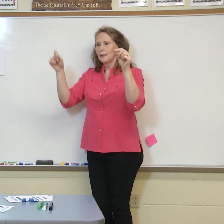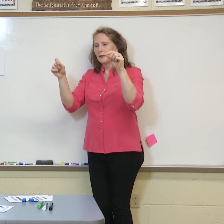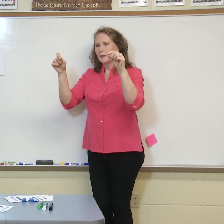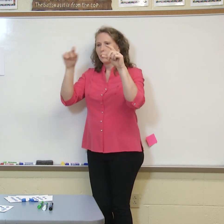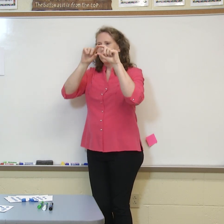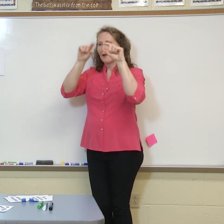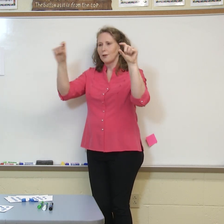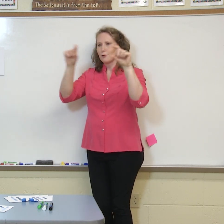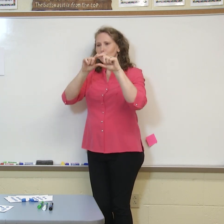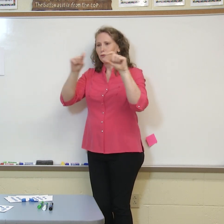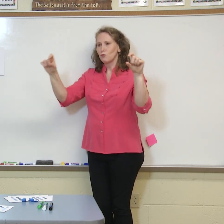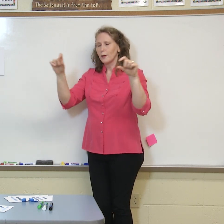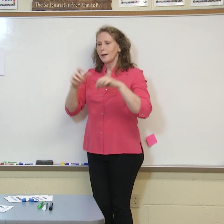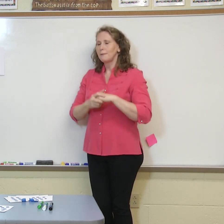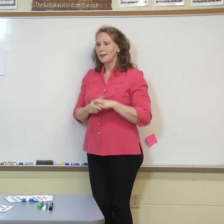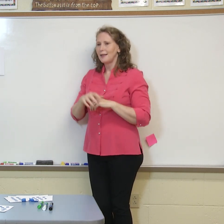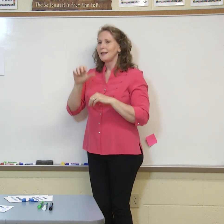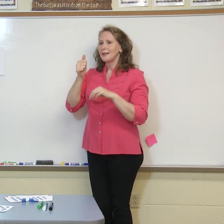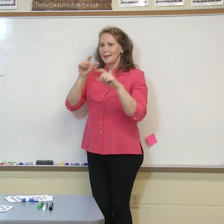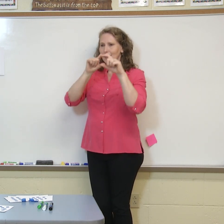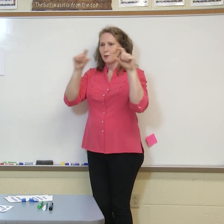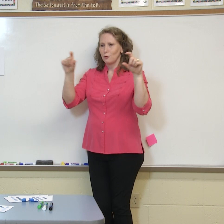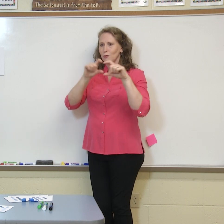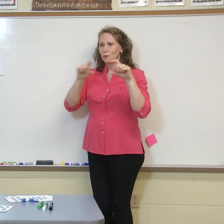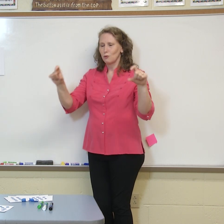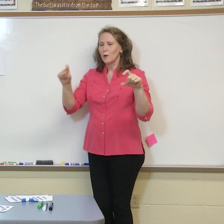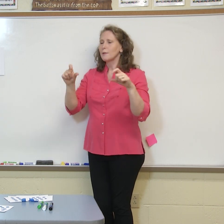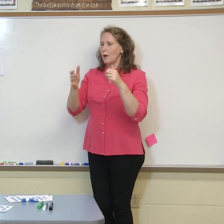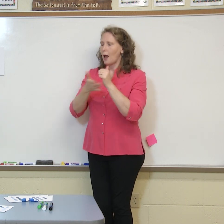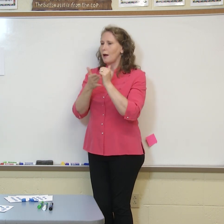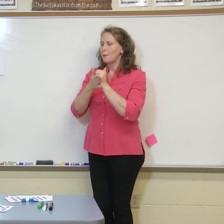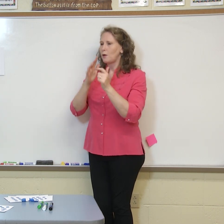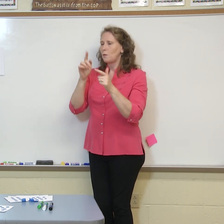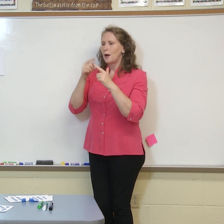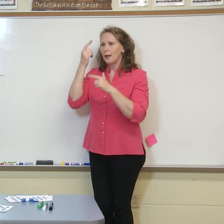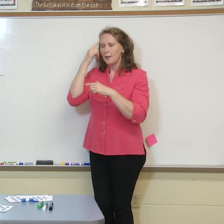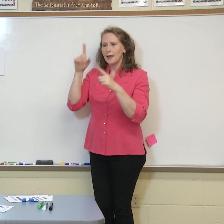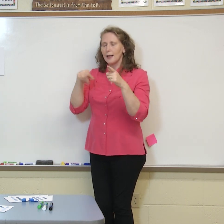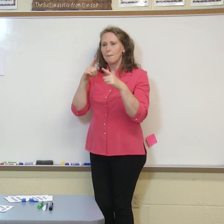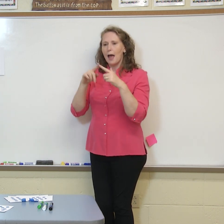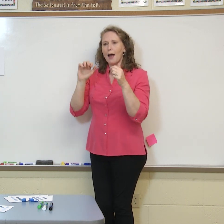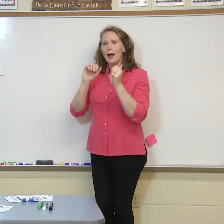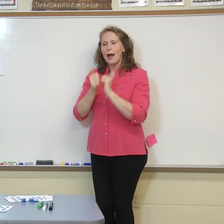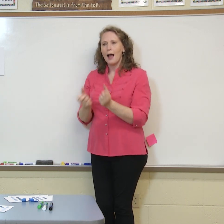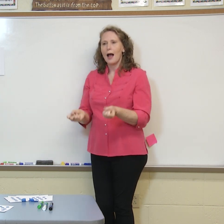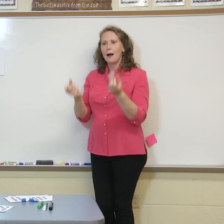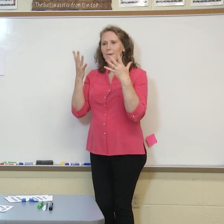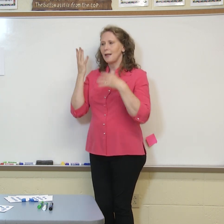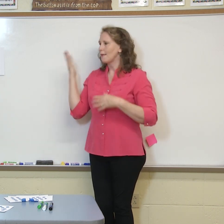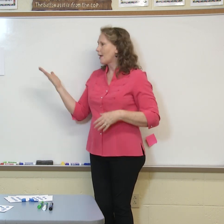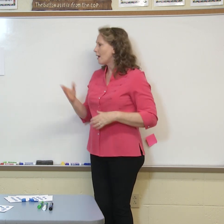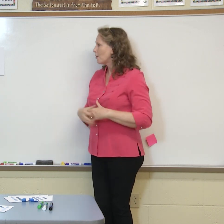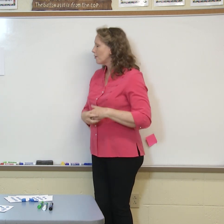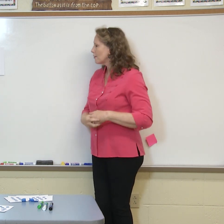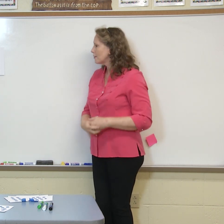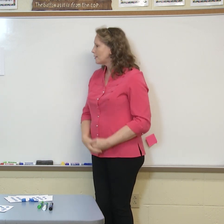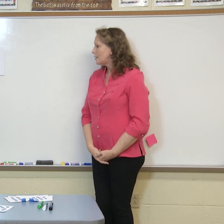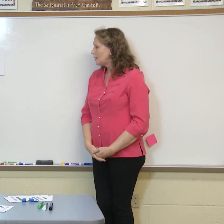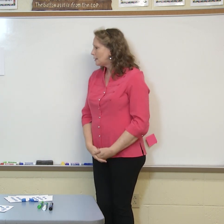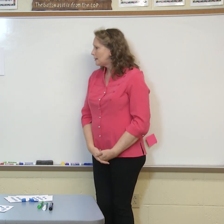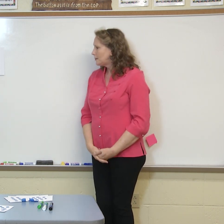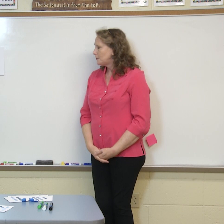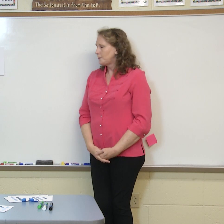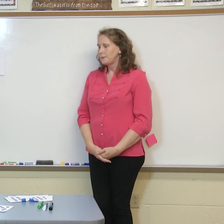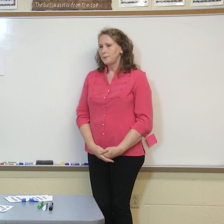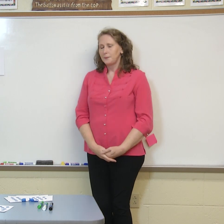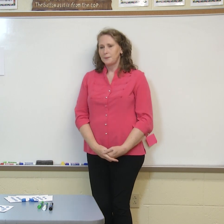like these. 10 strips can be very helpful when thinking about how many are there.